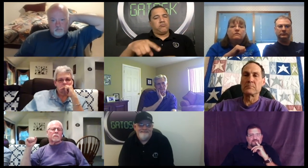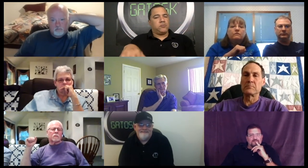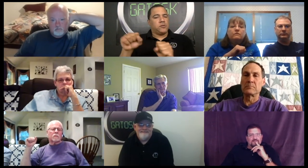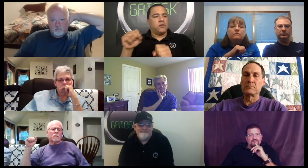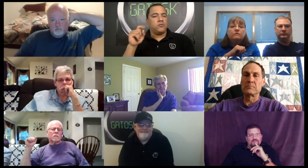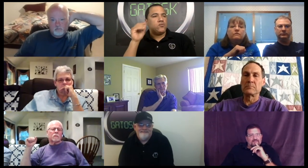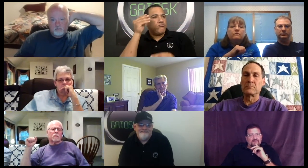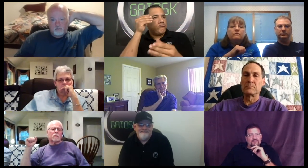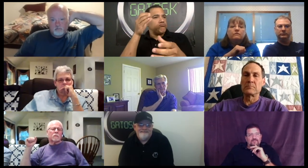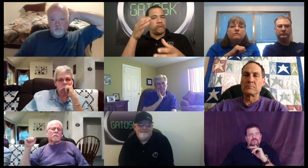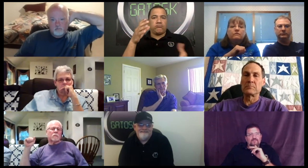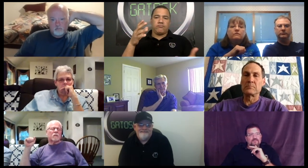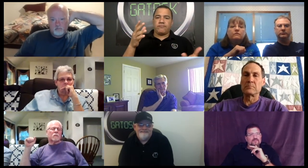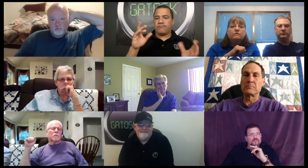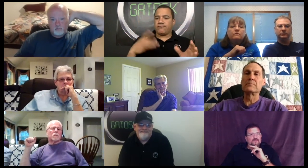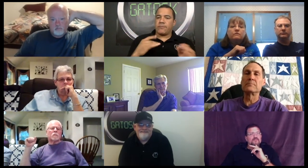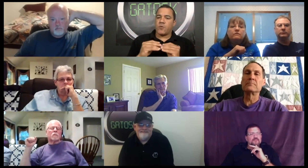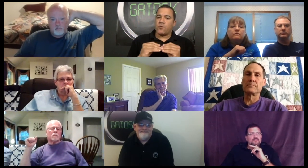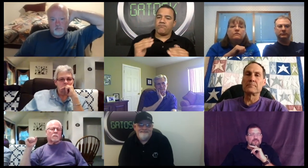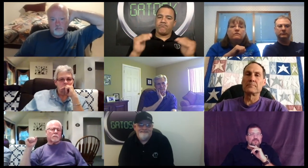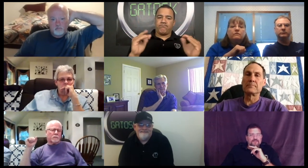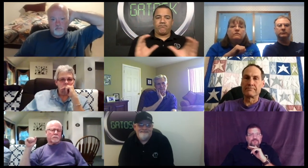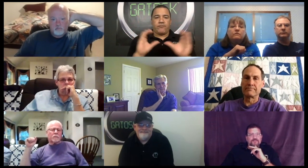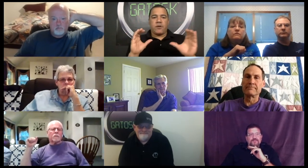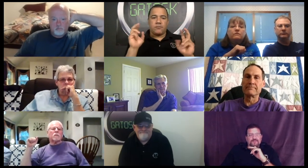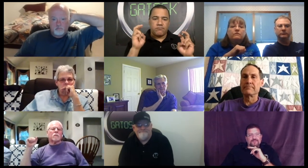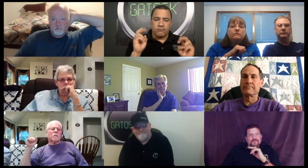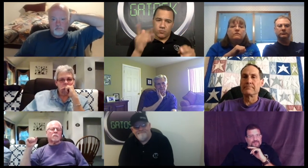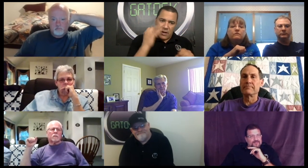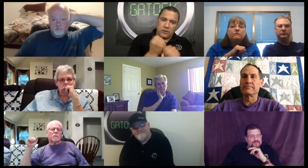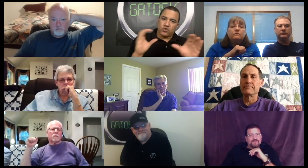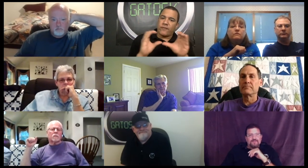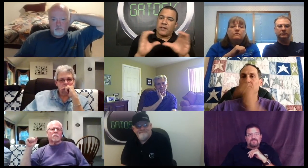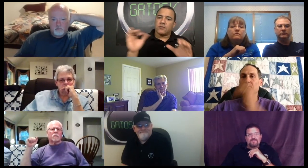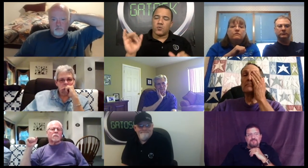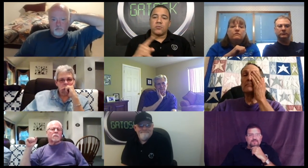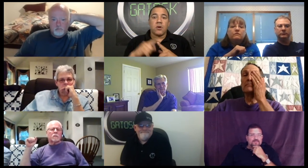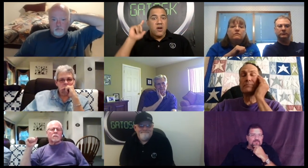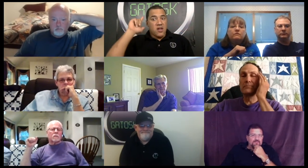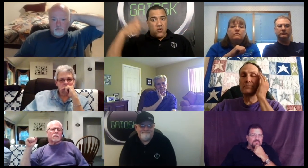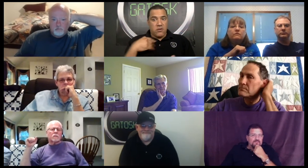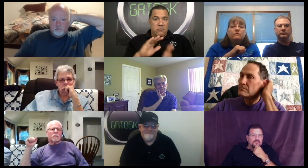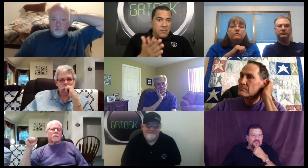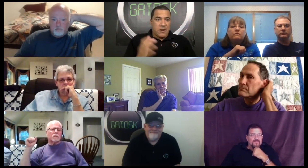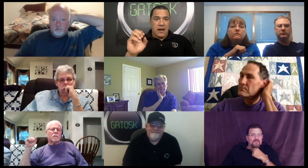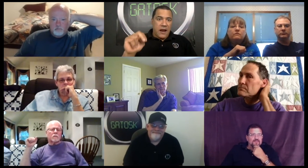And I encourage everyone to take to be more informed and get certified. But in the